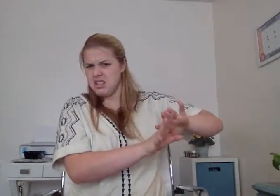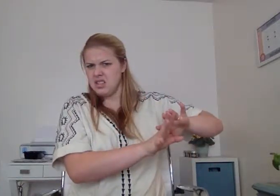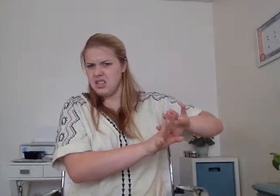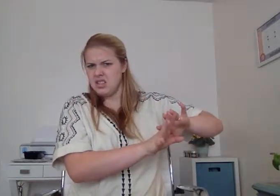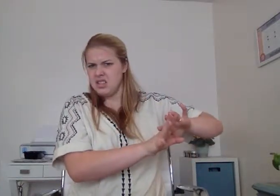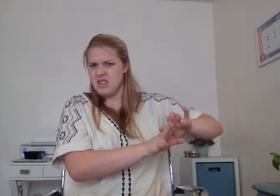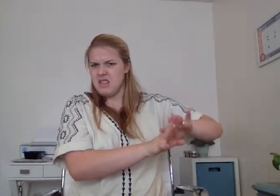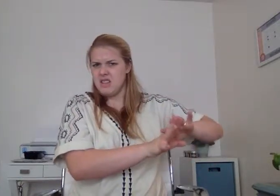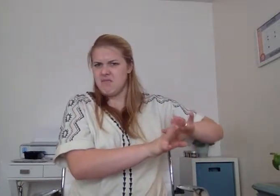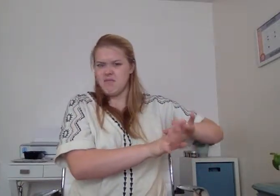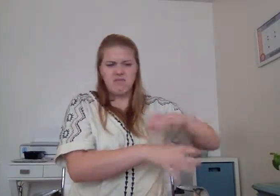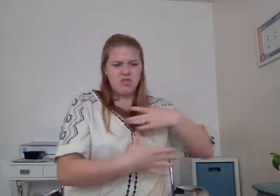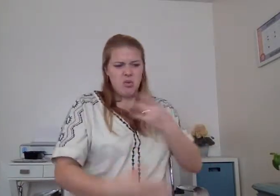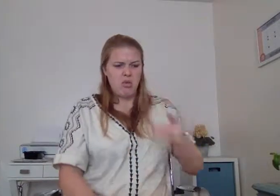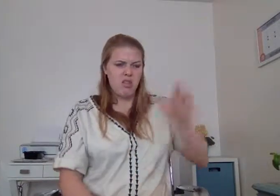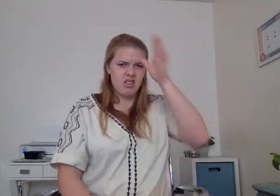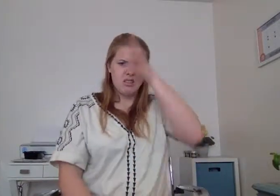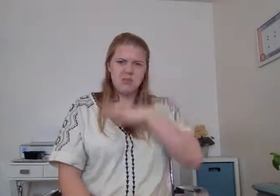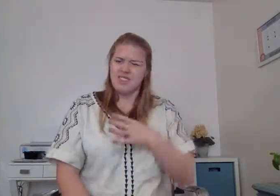isolating, and anti-men,